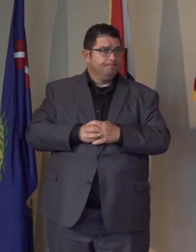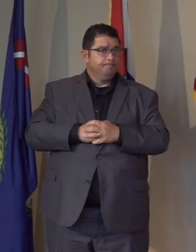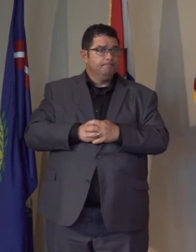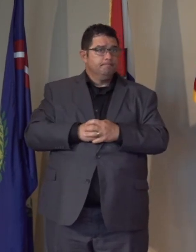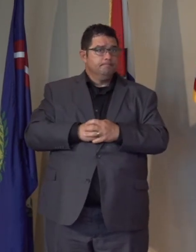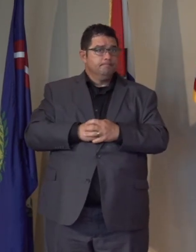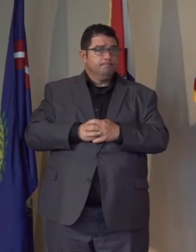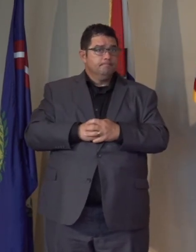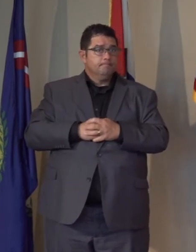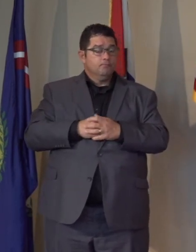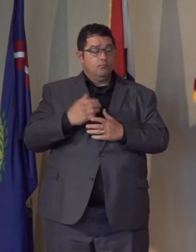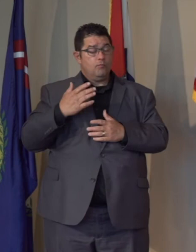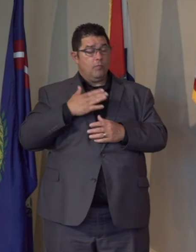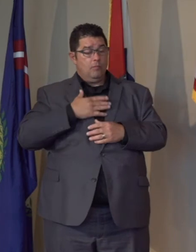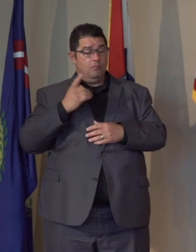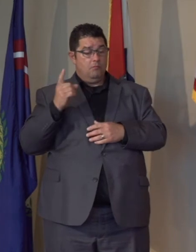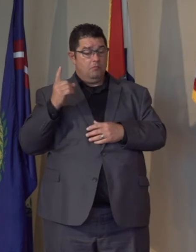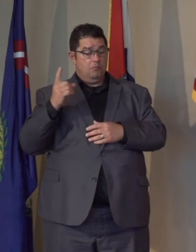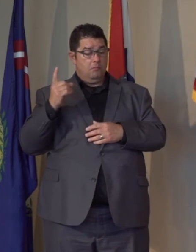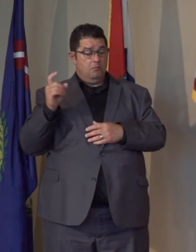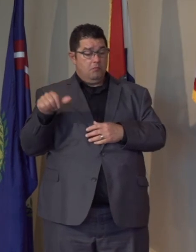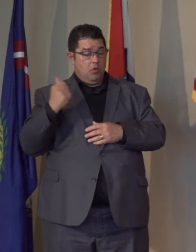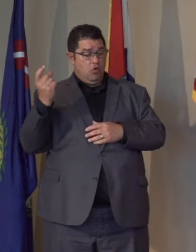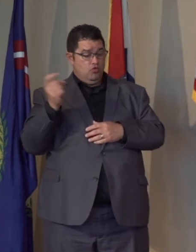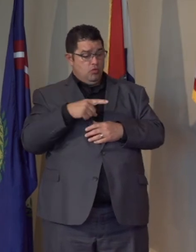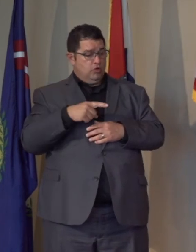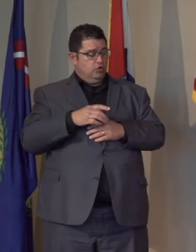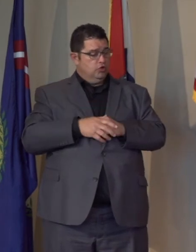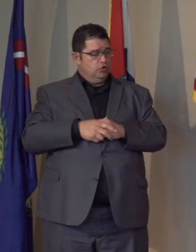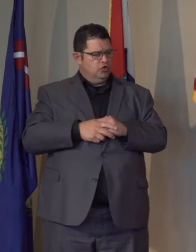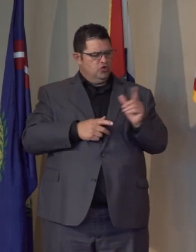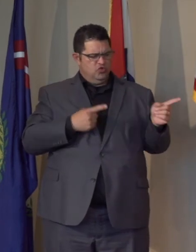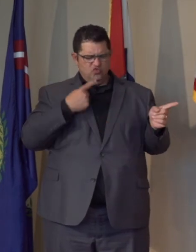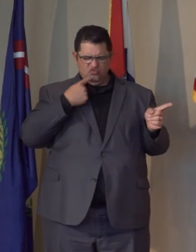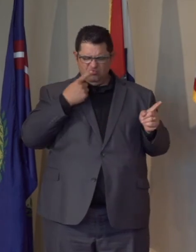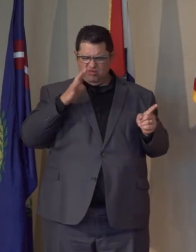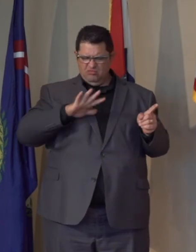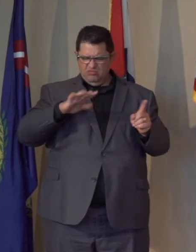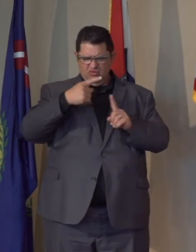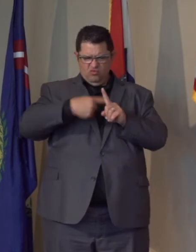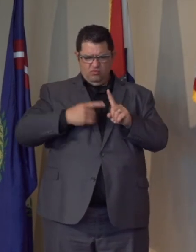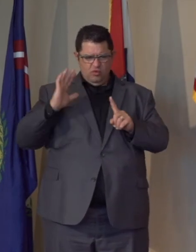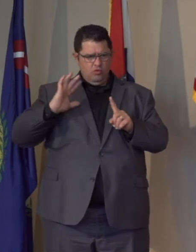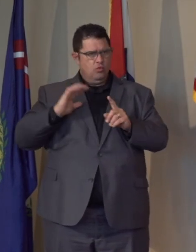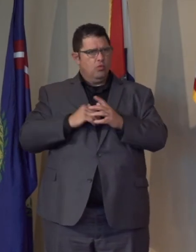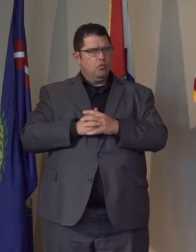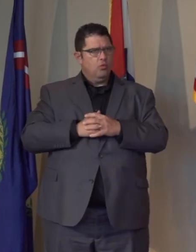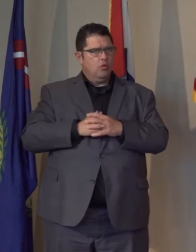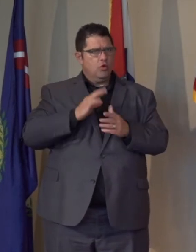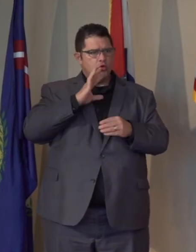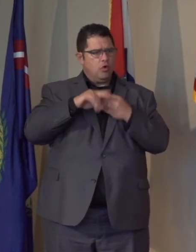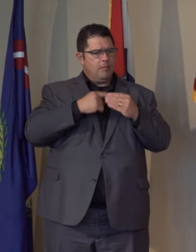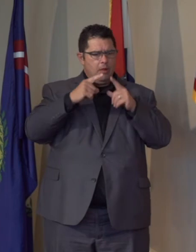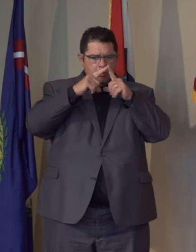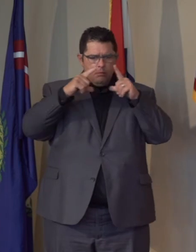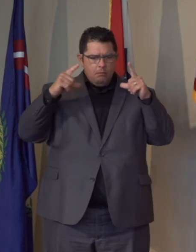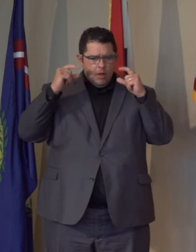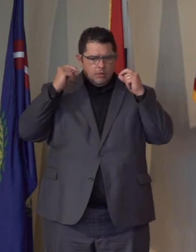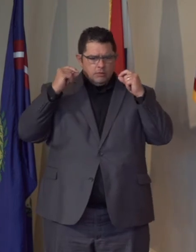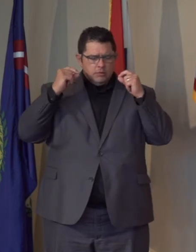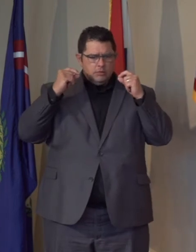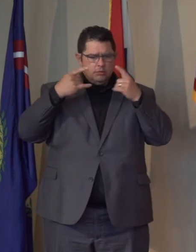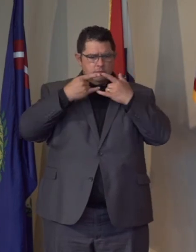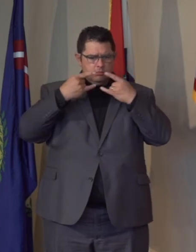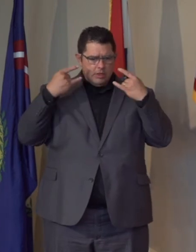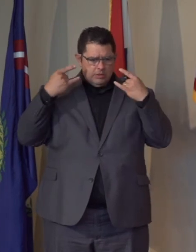My last question was, you had said, it's probably about a month ago, especially I think when we started talking about the mask mandate, that really it takes 3